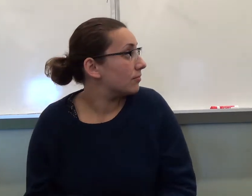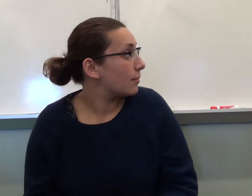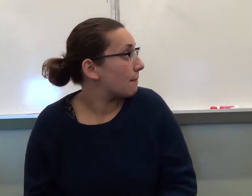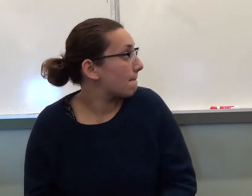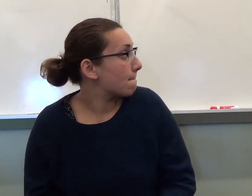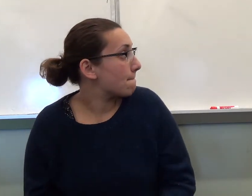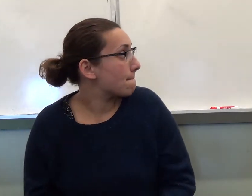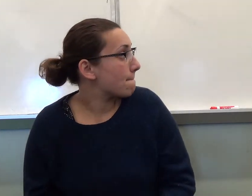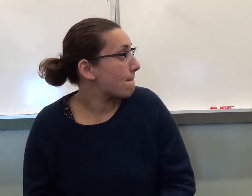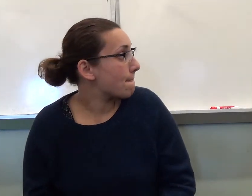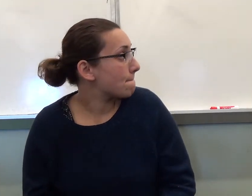All right.